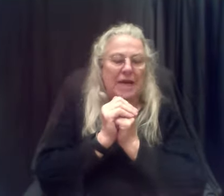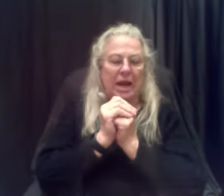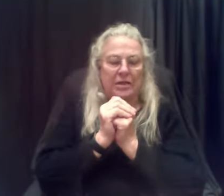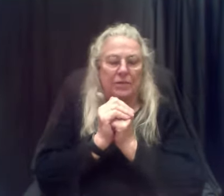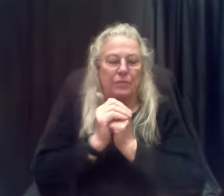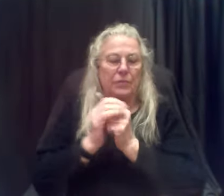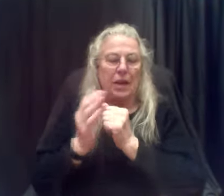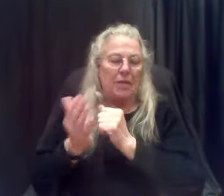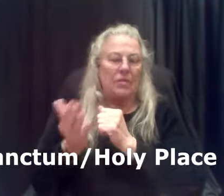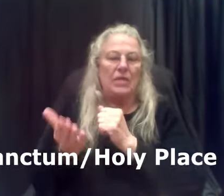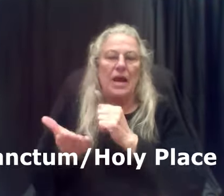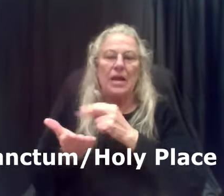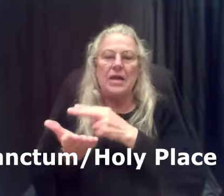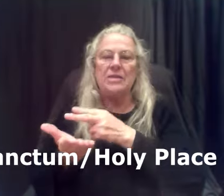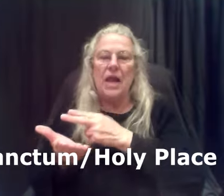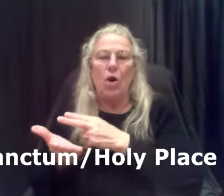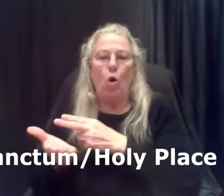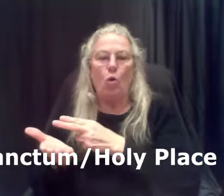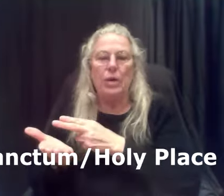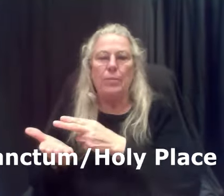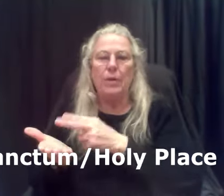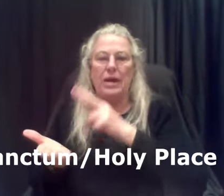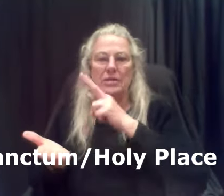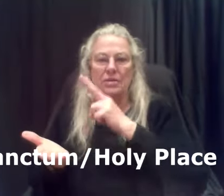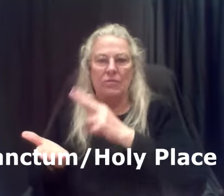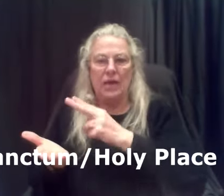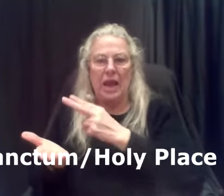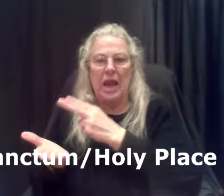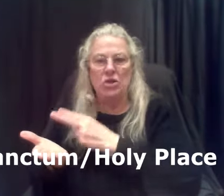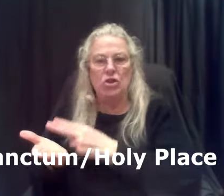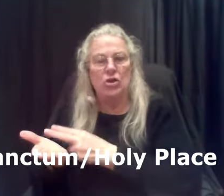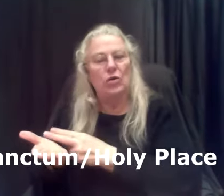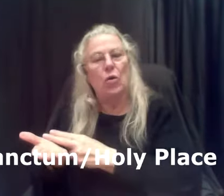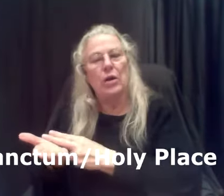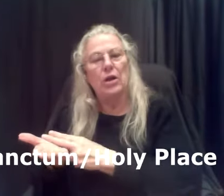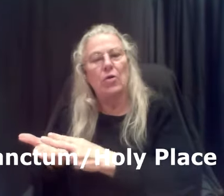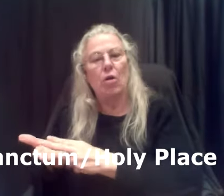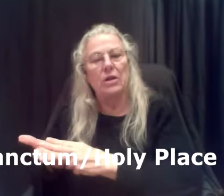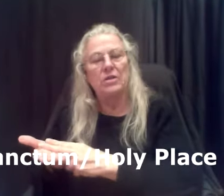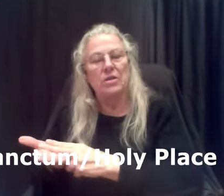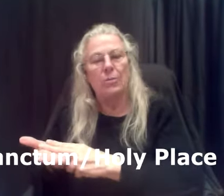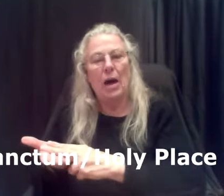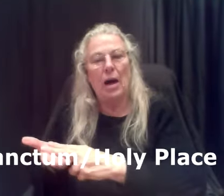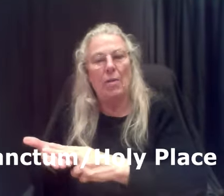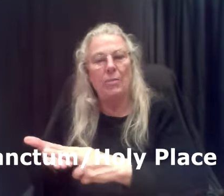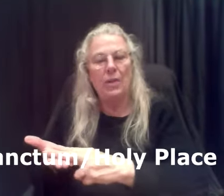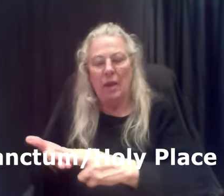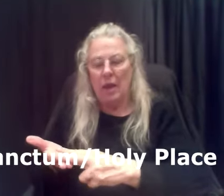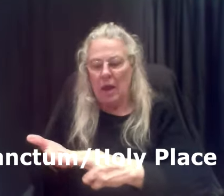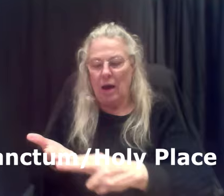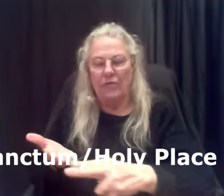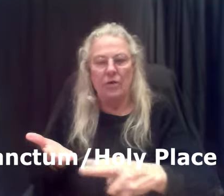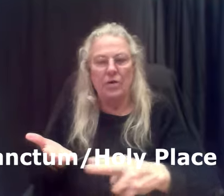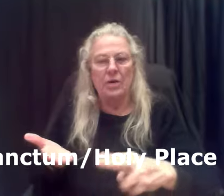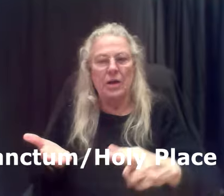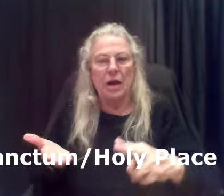Sanctum, that is a holy place. The H going across the palm of your